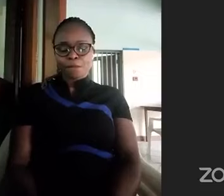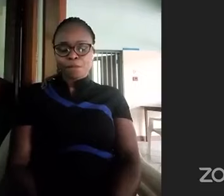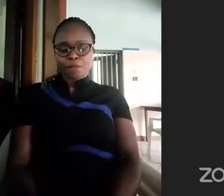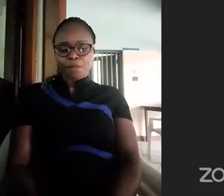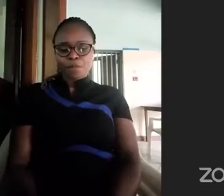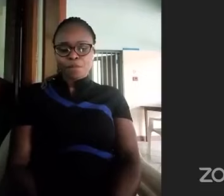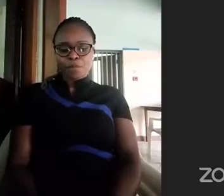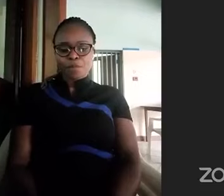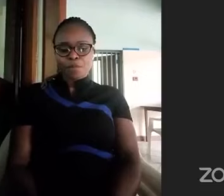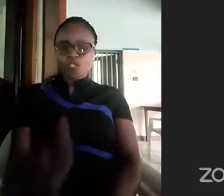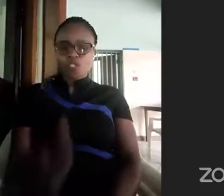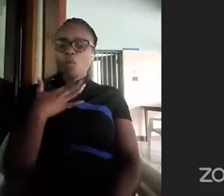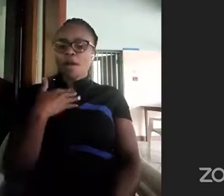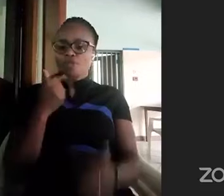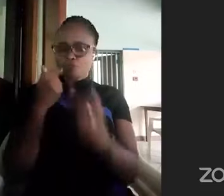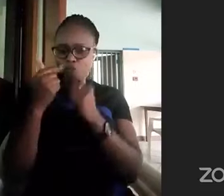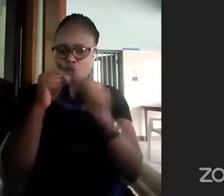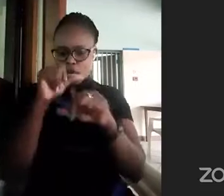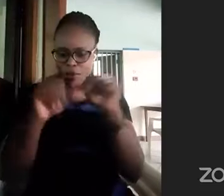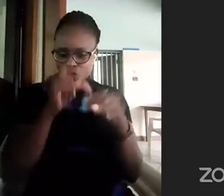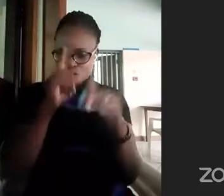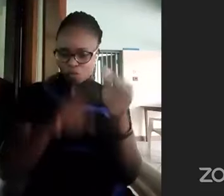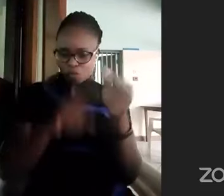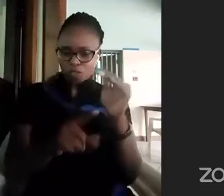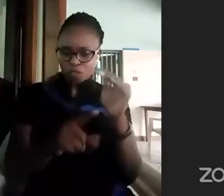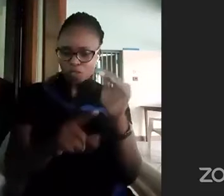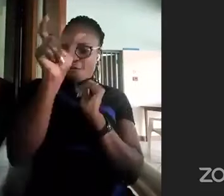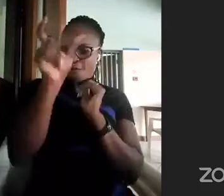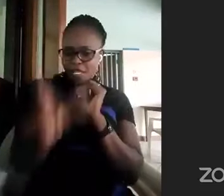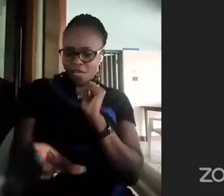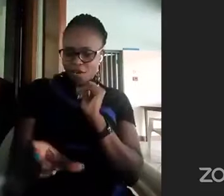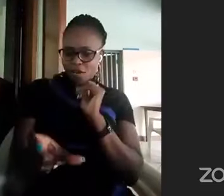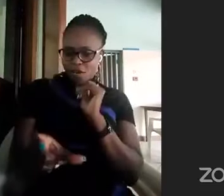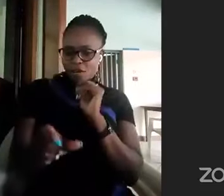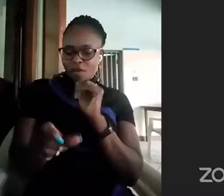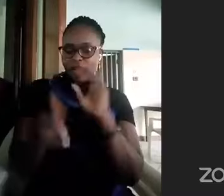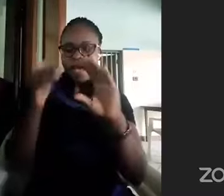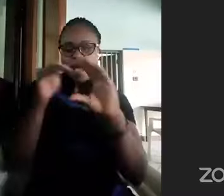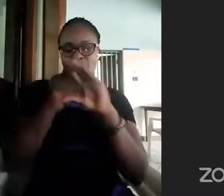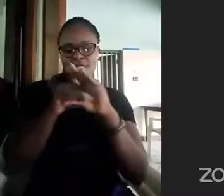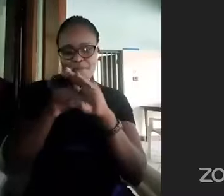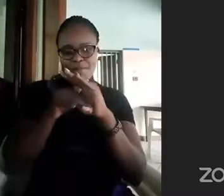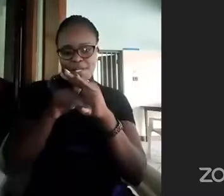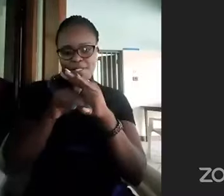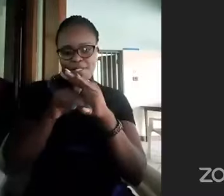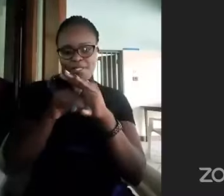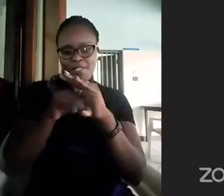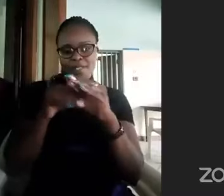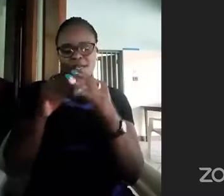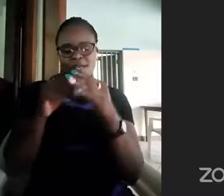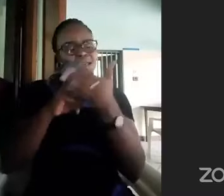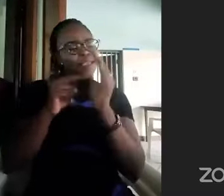physical accessibility. So when you speak about physical accessibility, you understand that most of our health